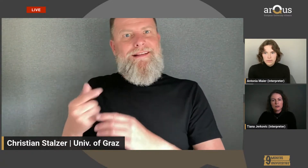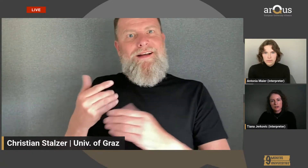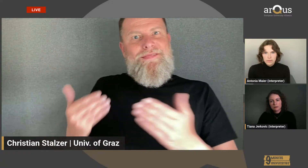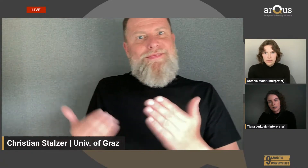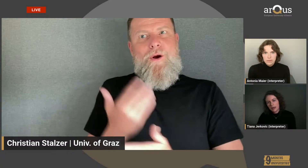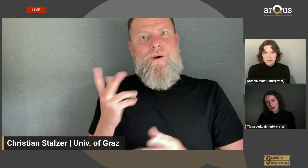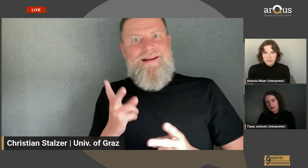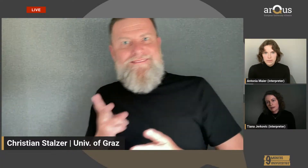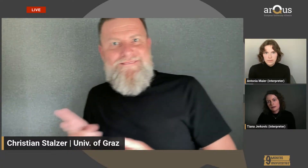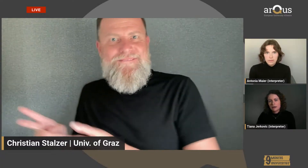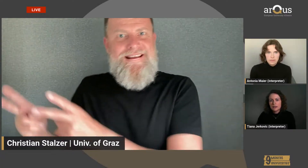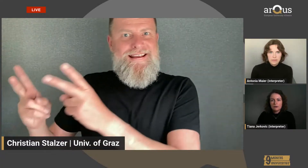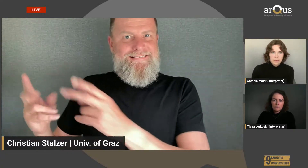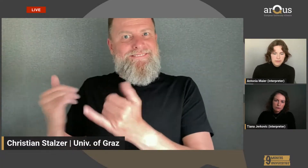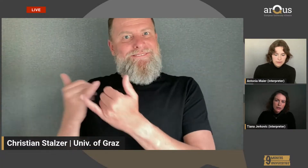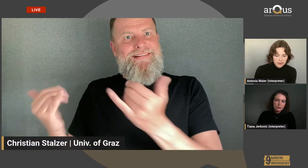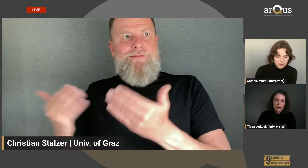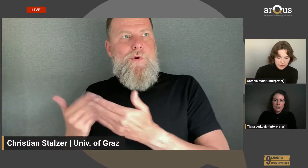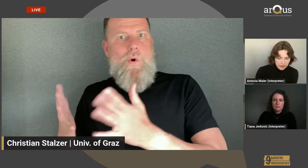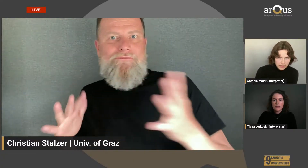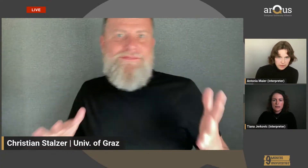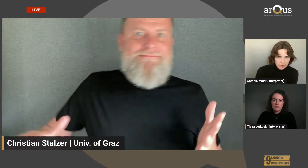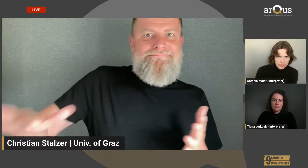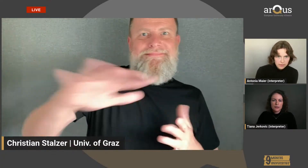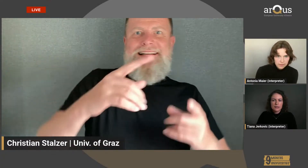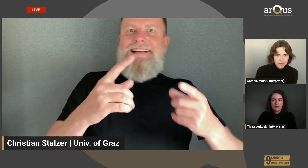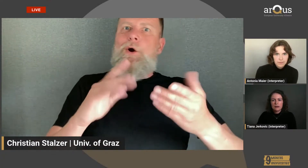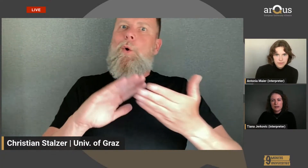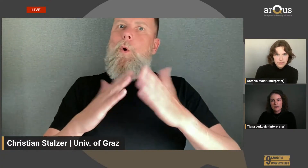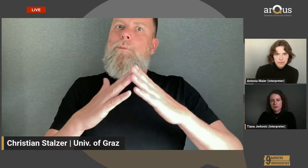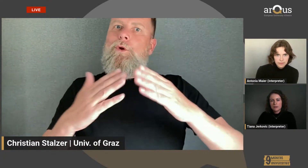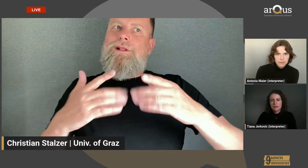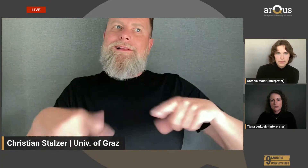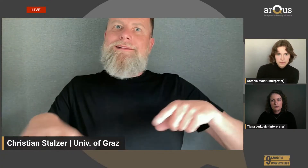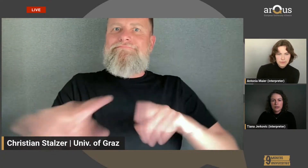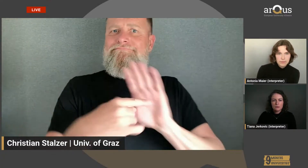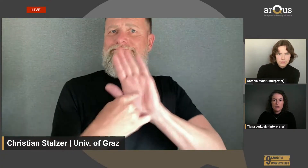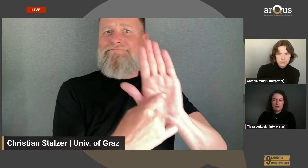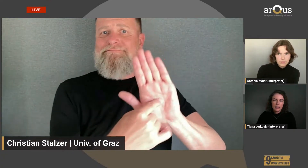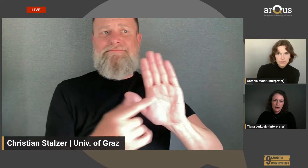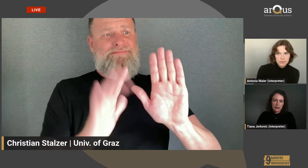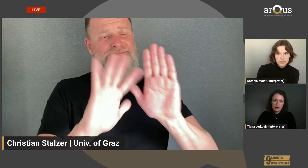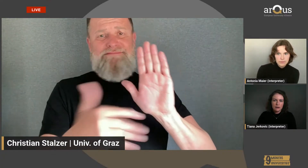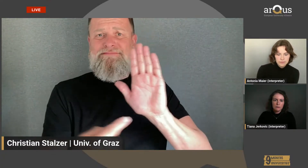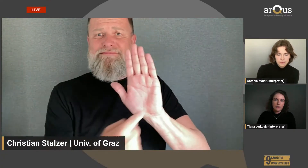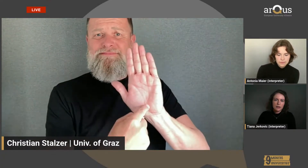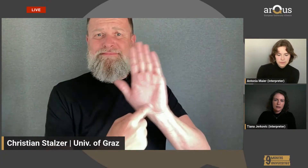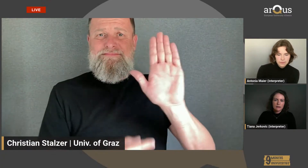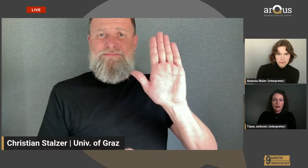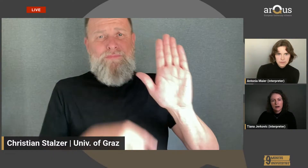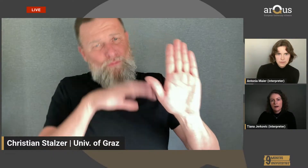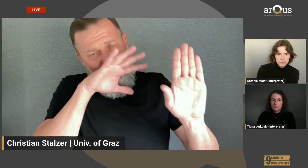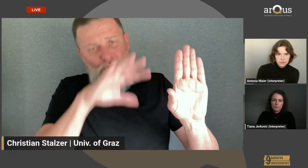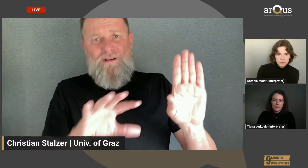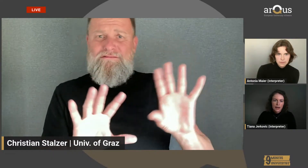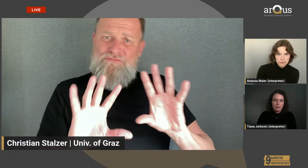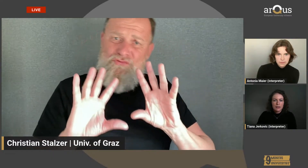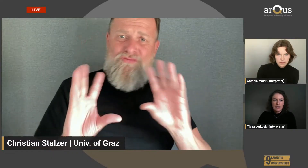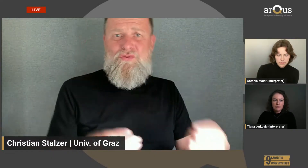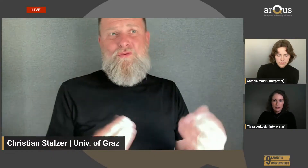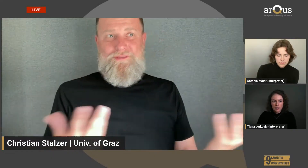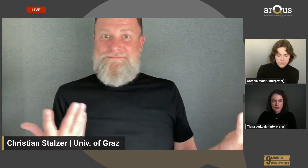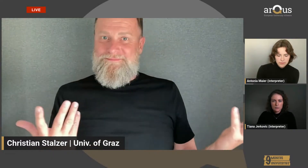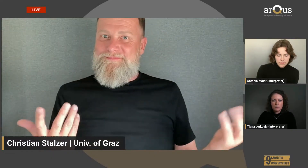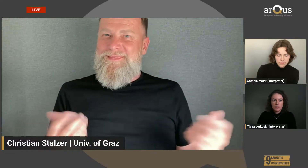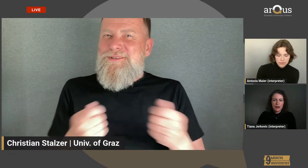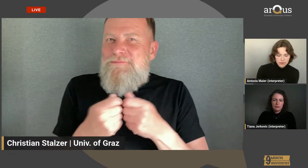it, again, reframes deafness and as not being something that we are lacking. We are not having a